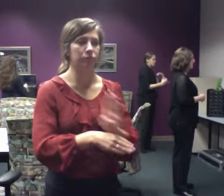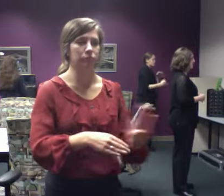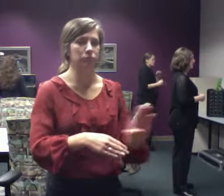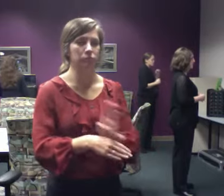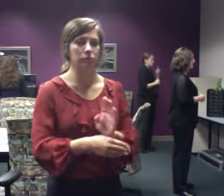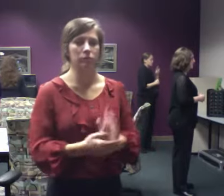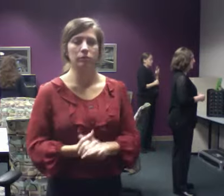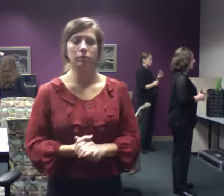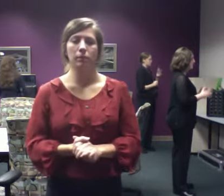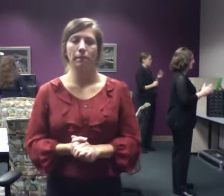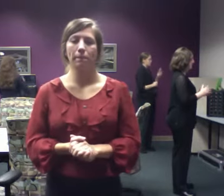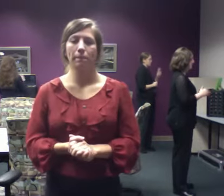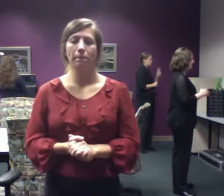Yeah.